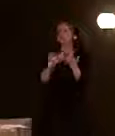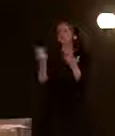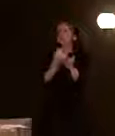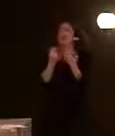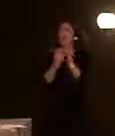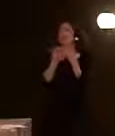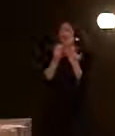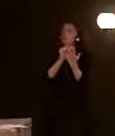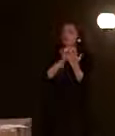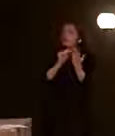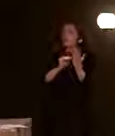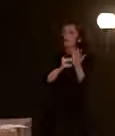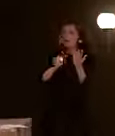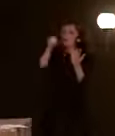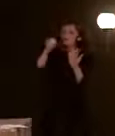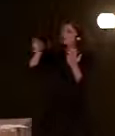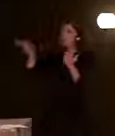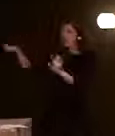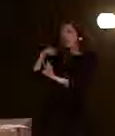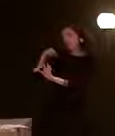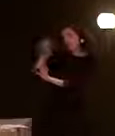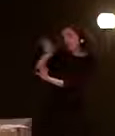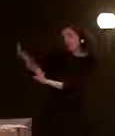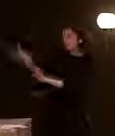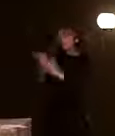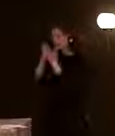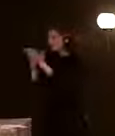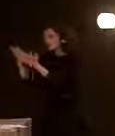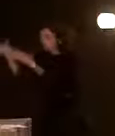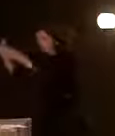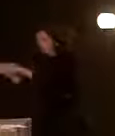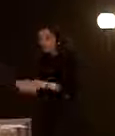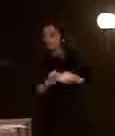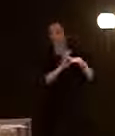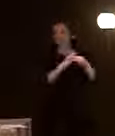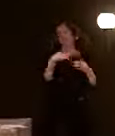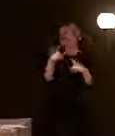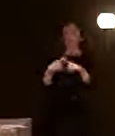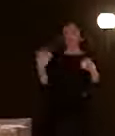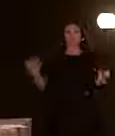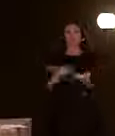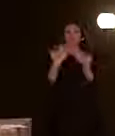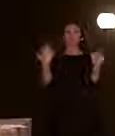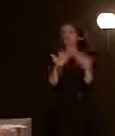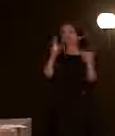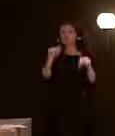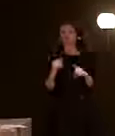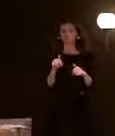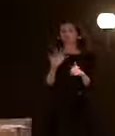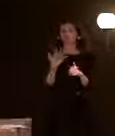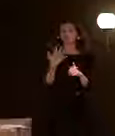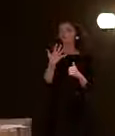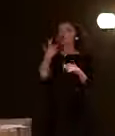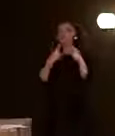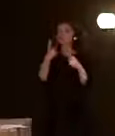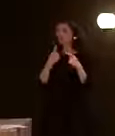can also do The Hunger Games. That's also dystopia. It's very popular with students. And you